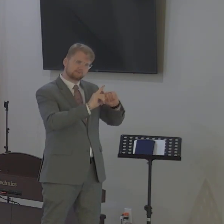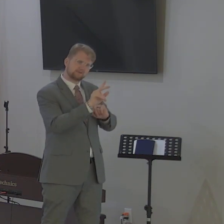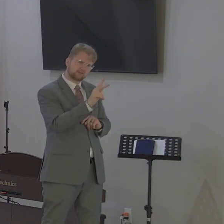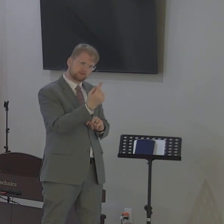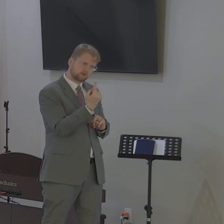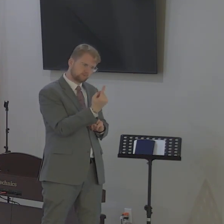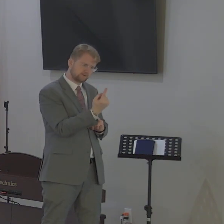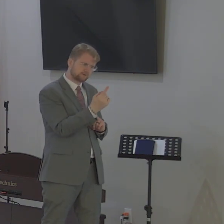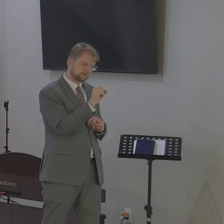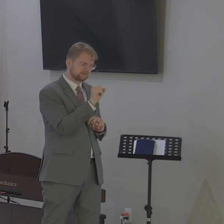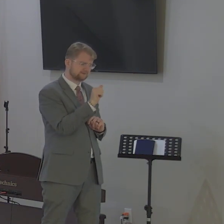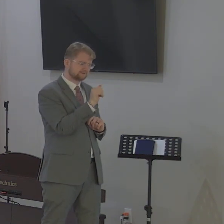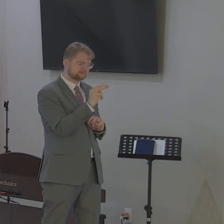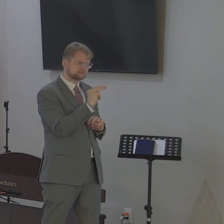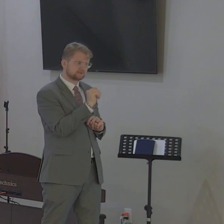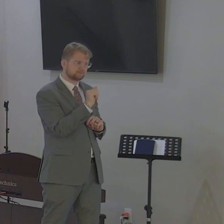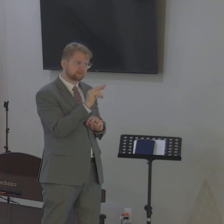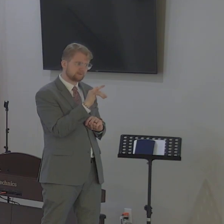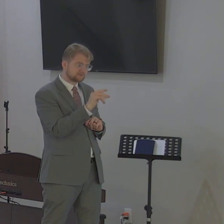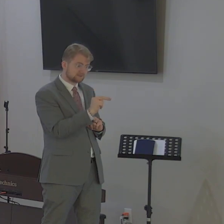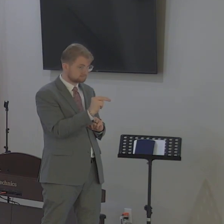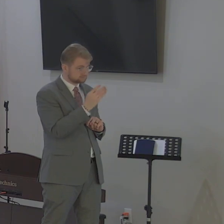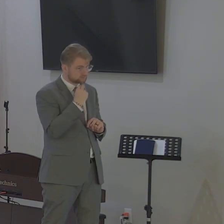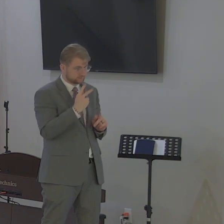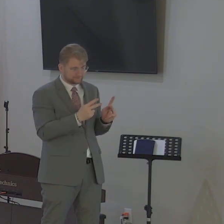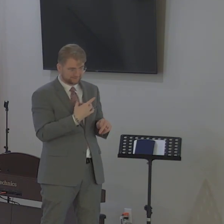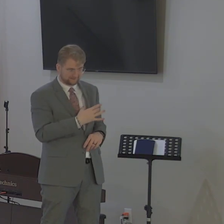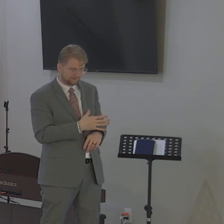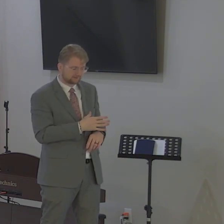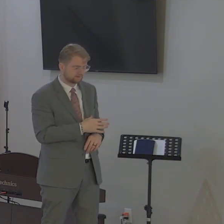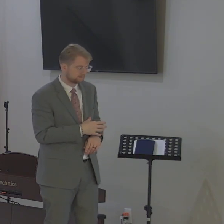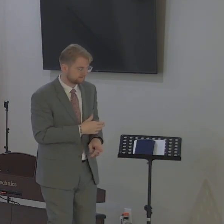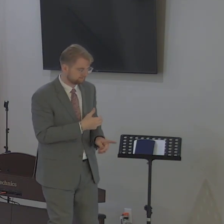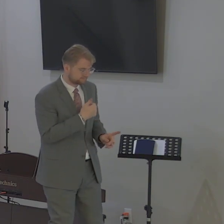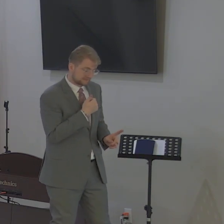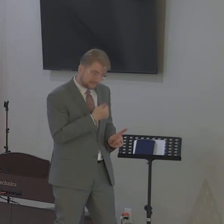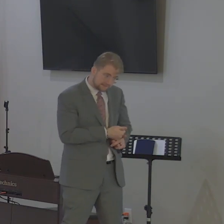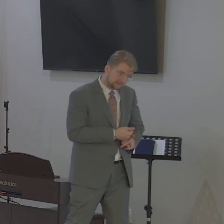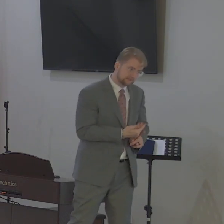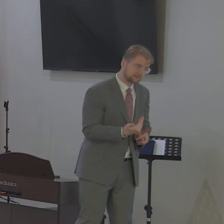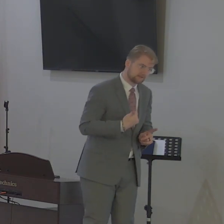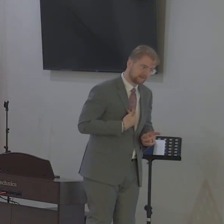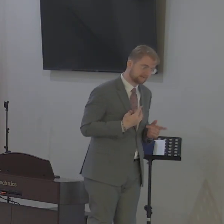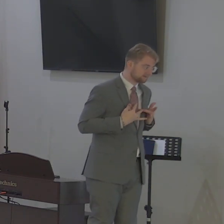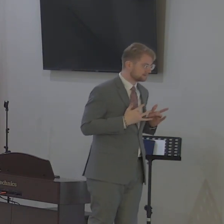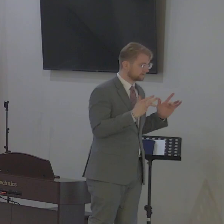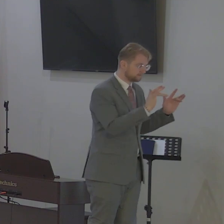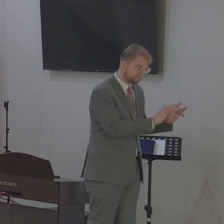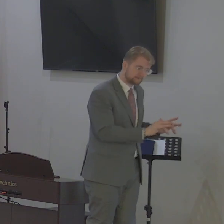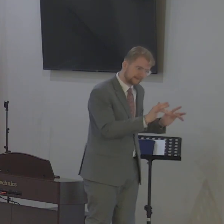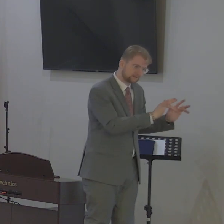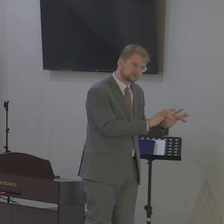Samaritan, who the Jewish people didn't like, is the one that had compassion and gave of